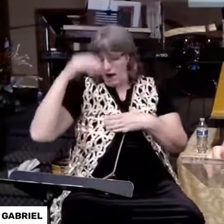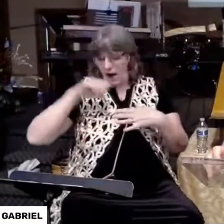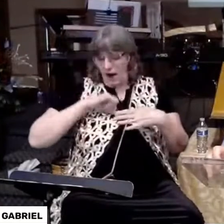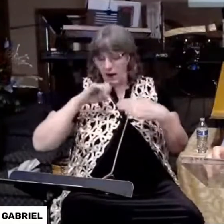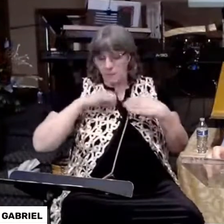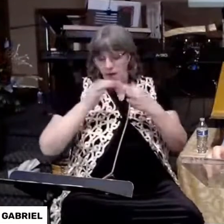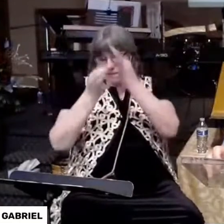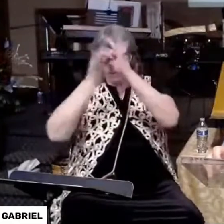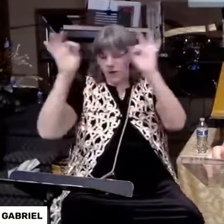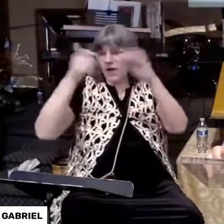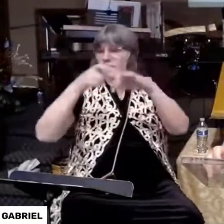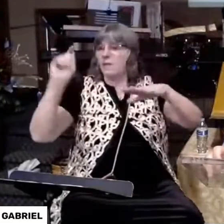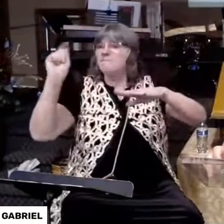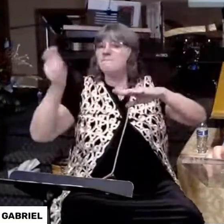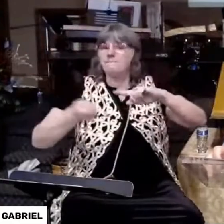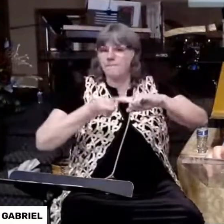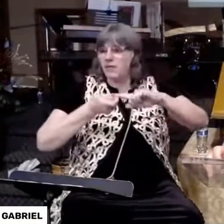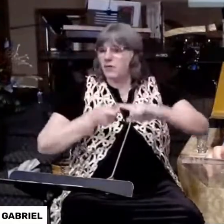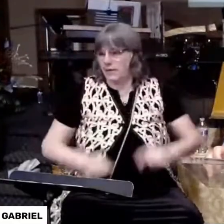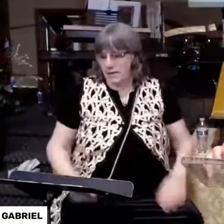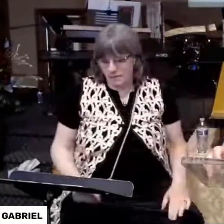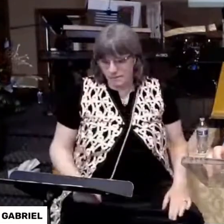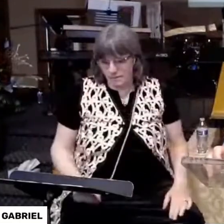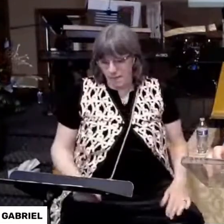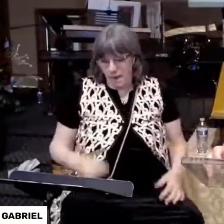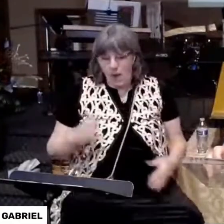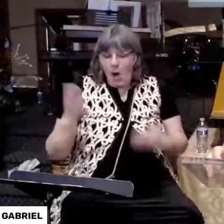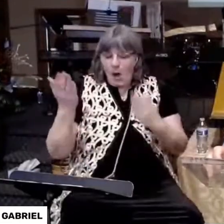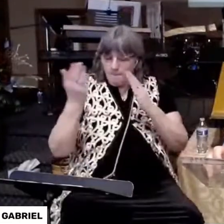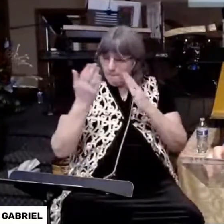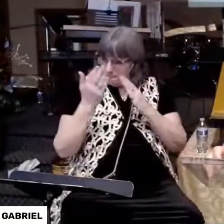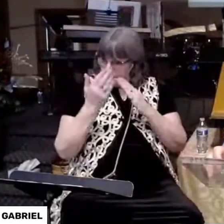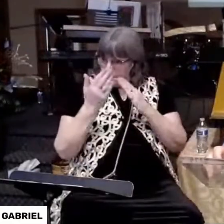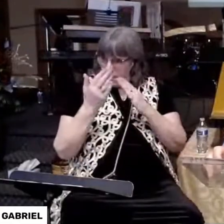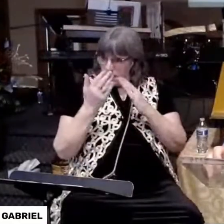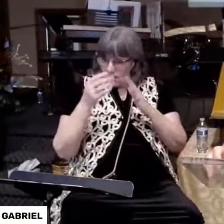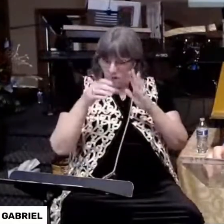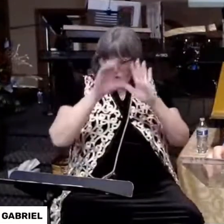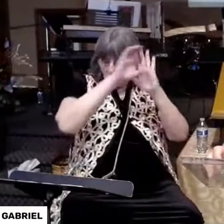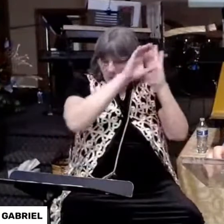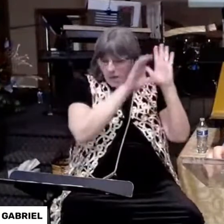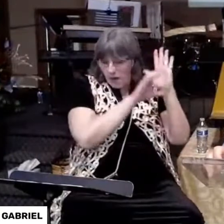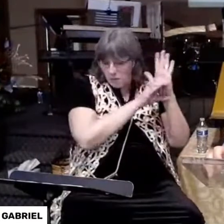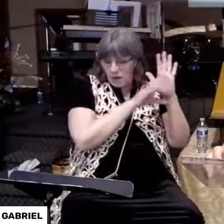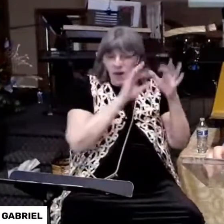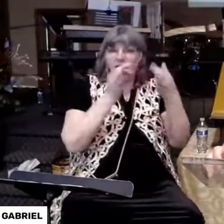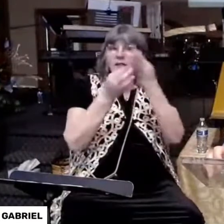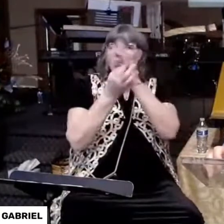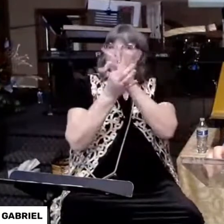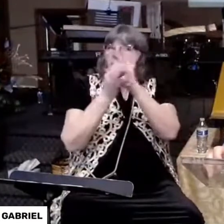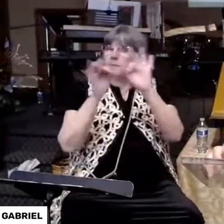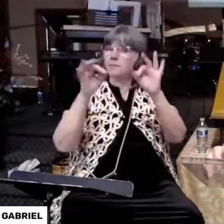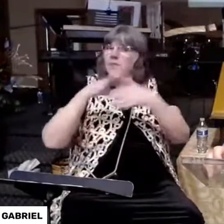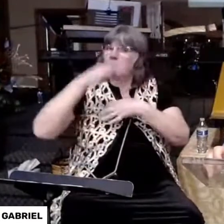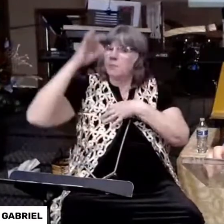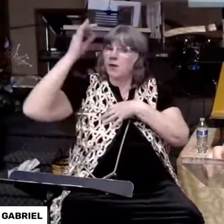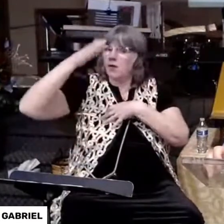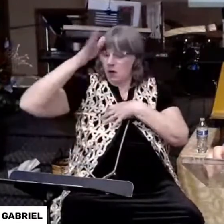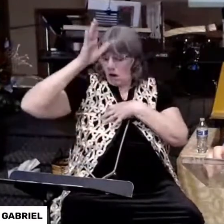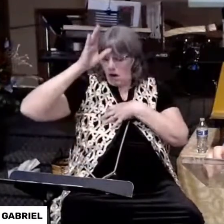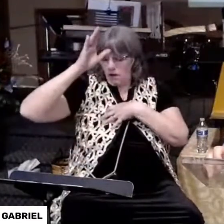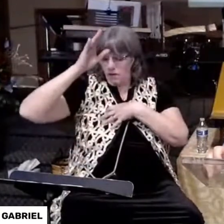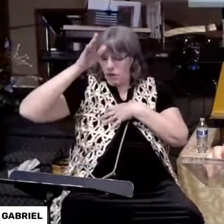And by the commandment and the spirit of Hashem, I can be free from the chains of anger.